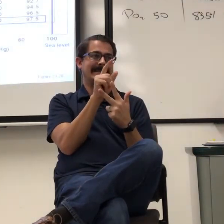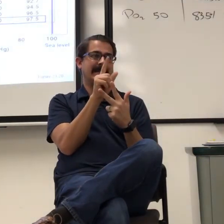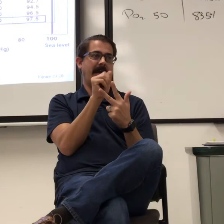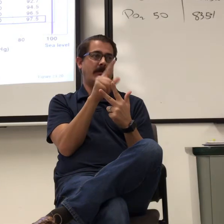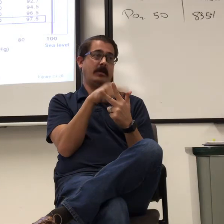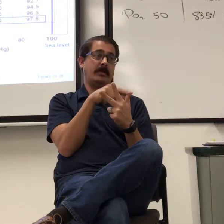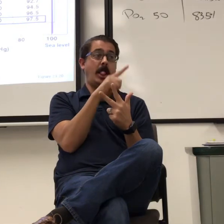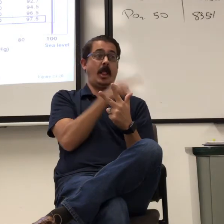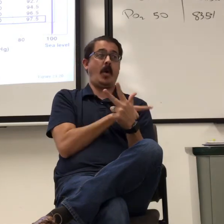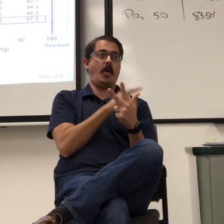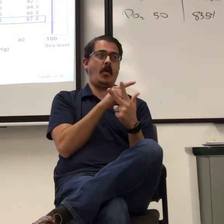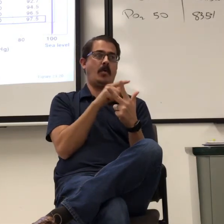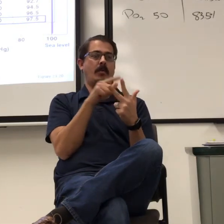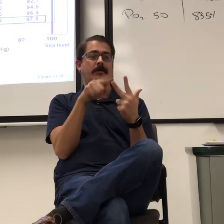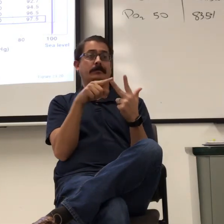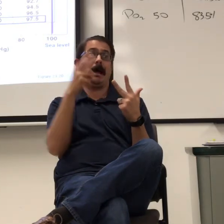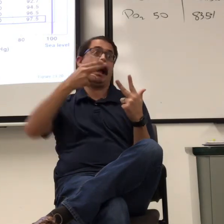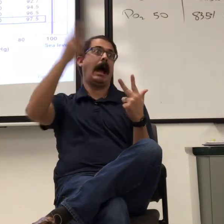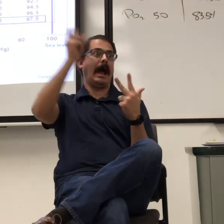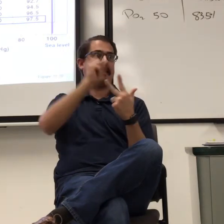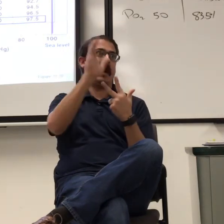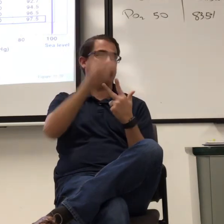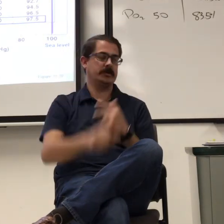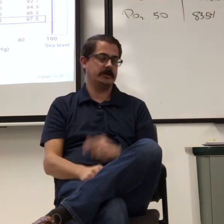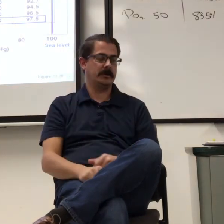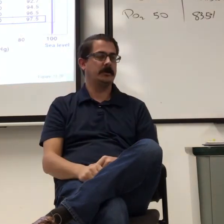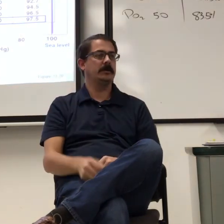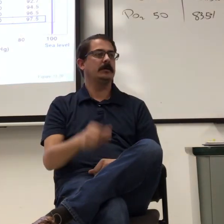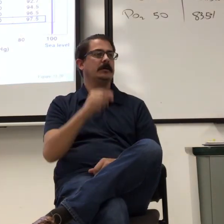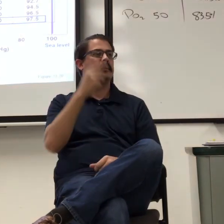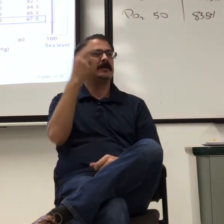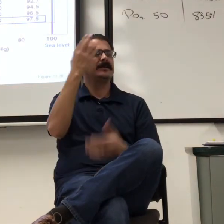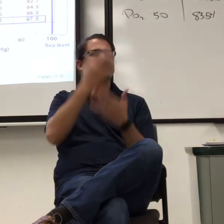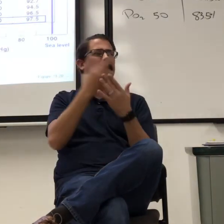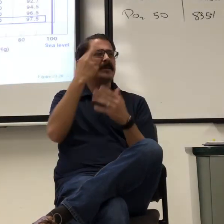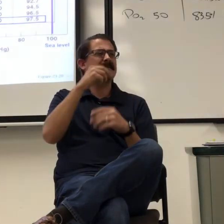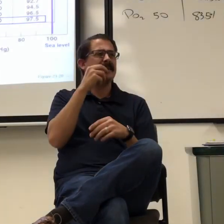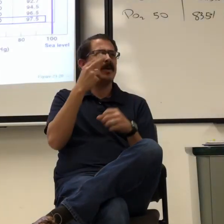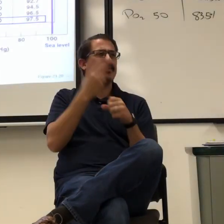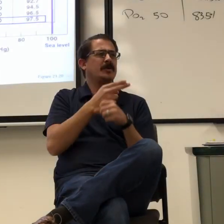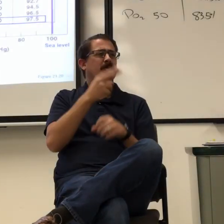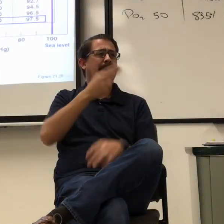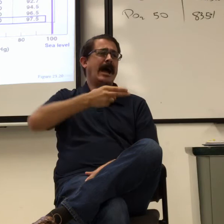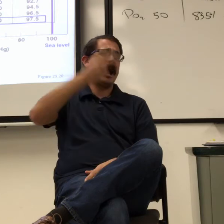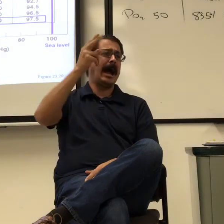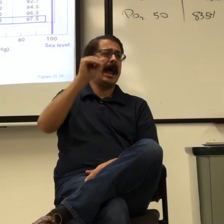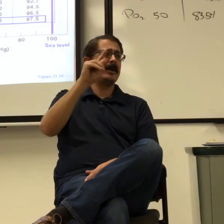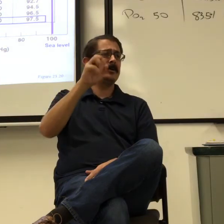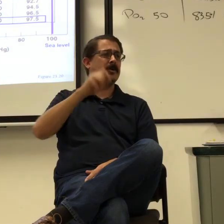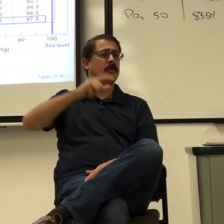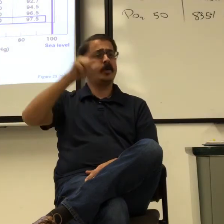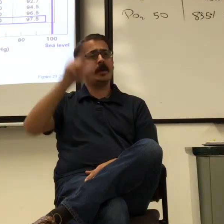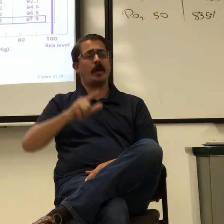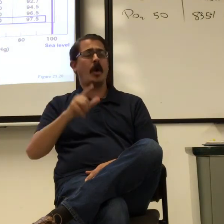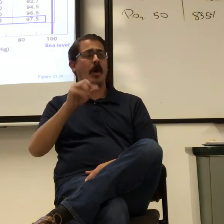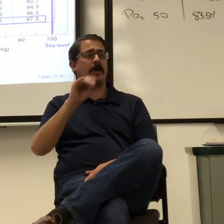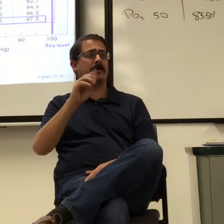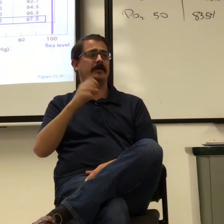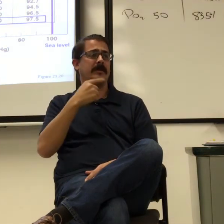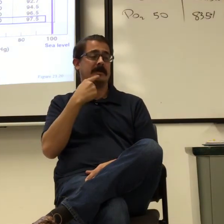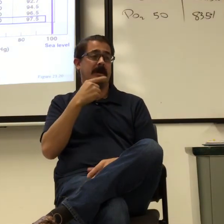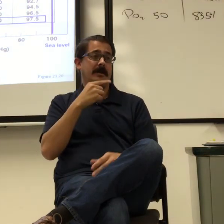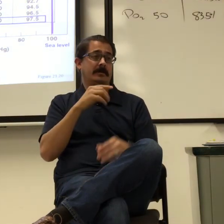You know, high up in the mountains. For some reason, they don't use the terms high altitude, low altitude. They say sea level, altitude. That's